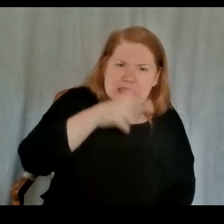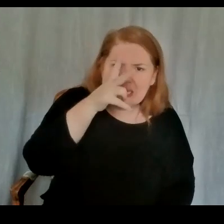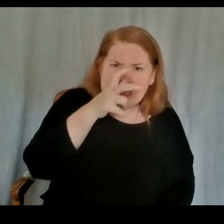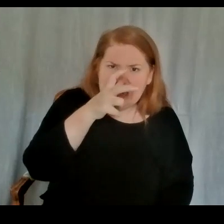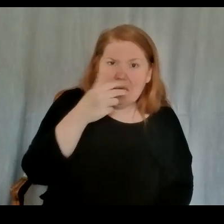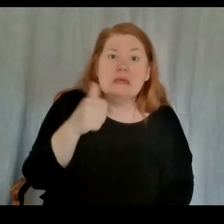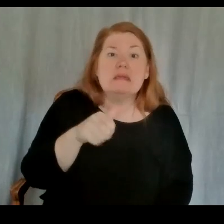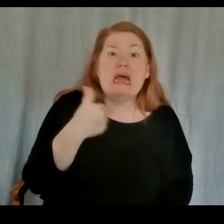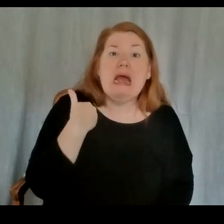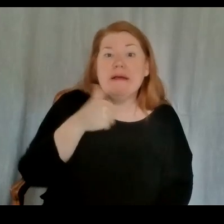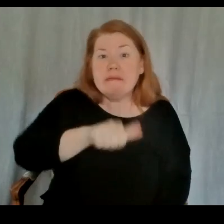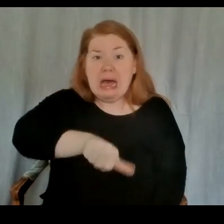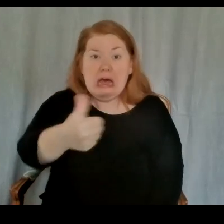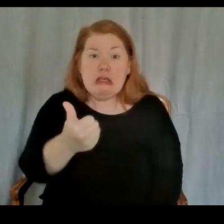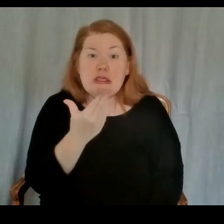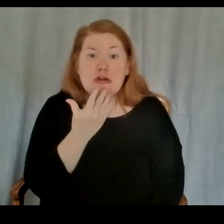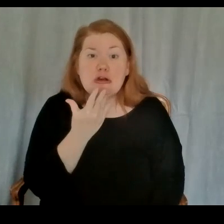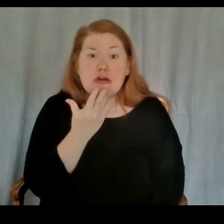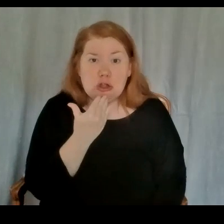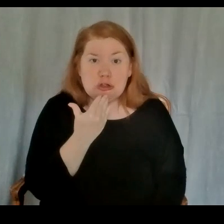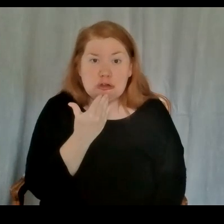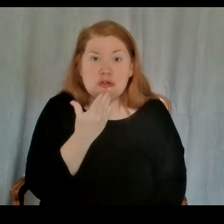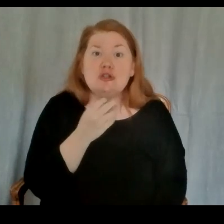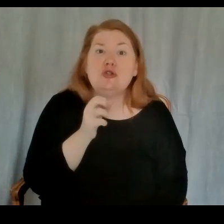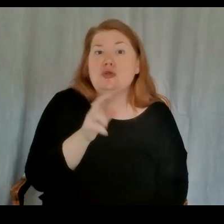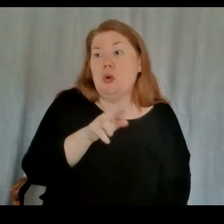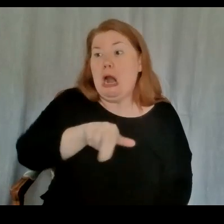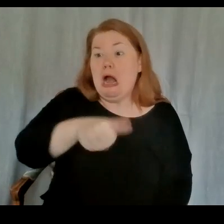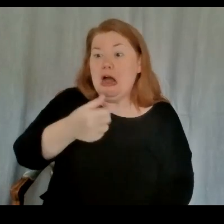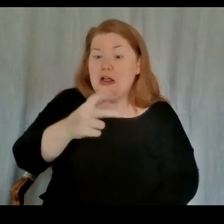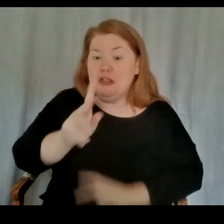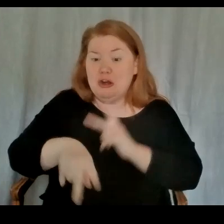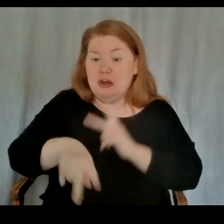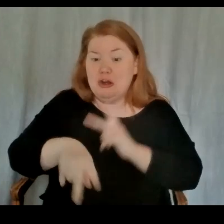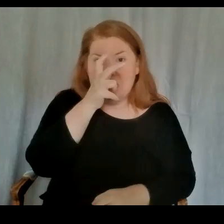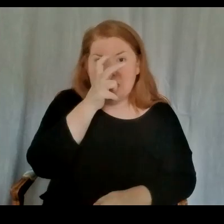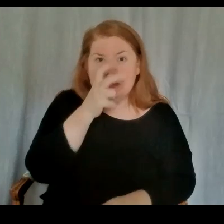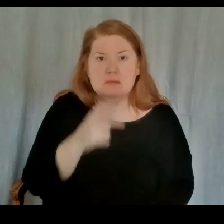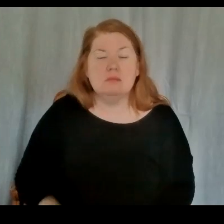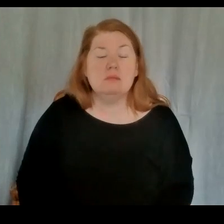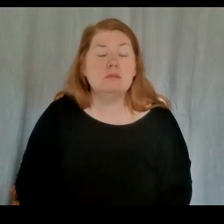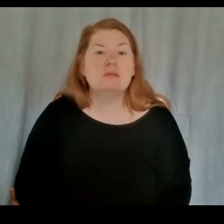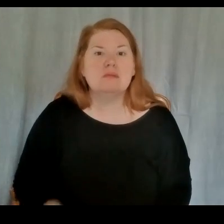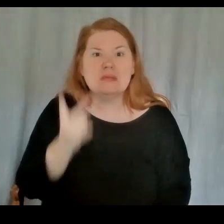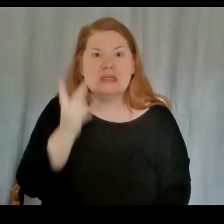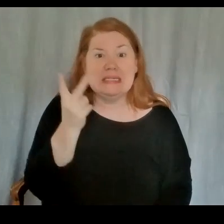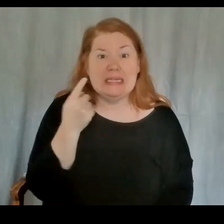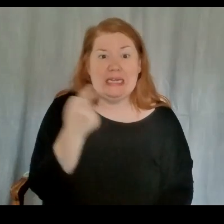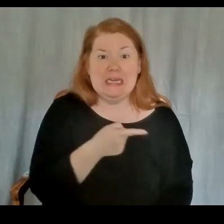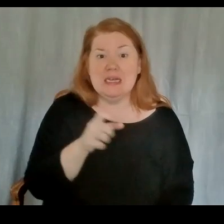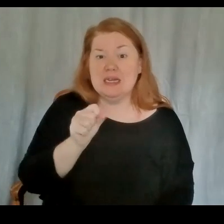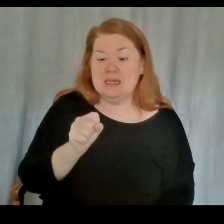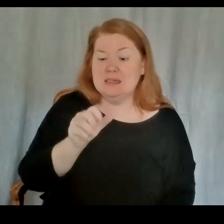of insects that are similar. That means kind of the same to ladybugs. This scarab